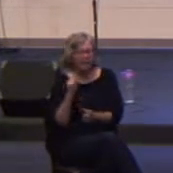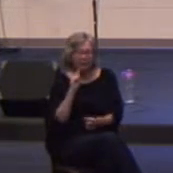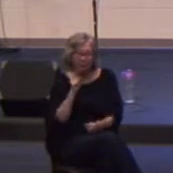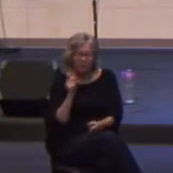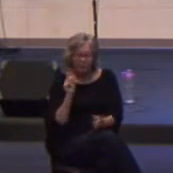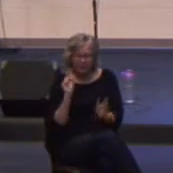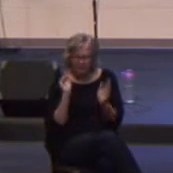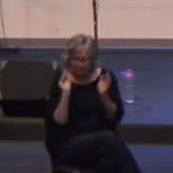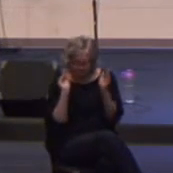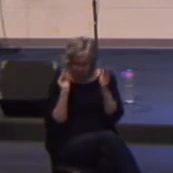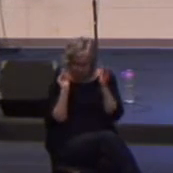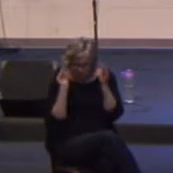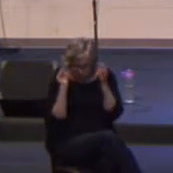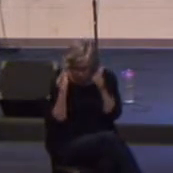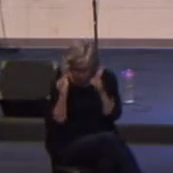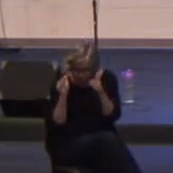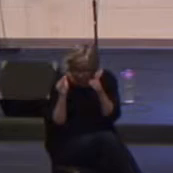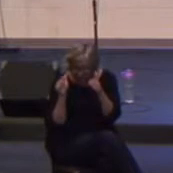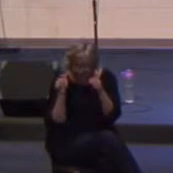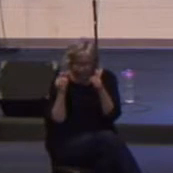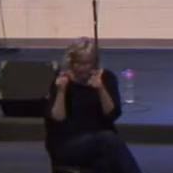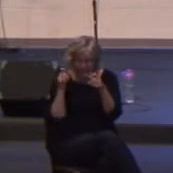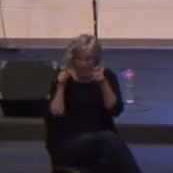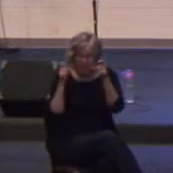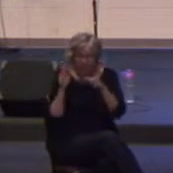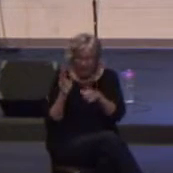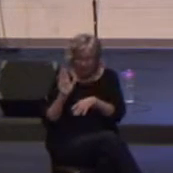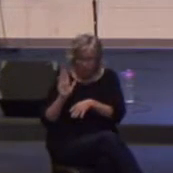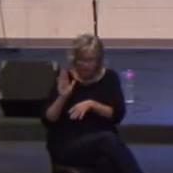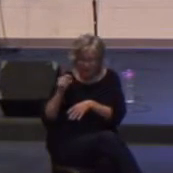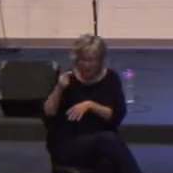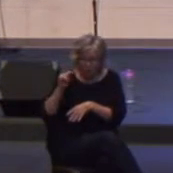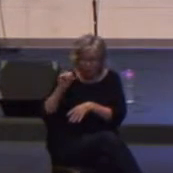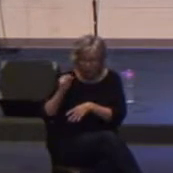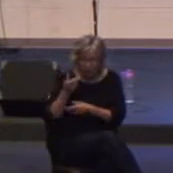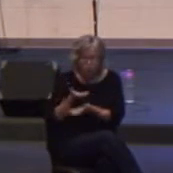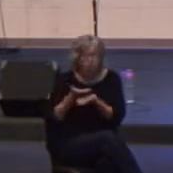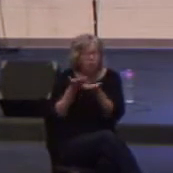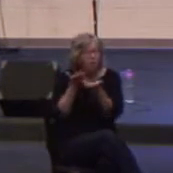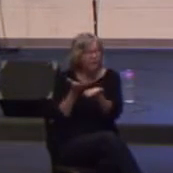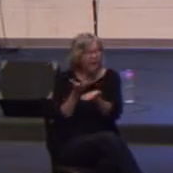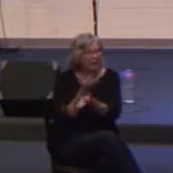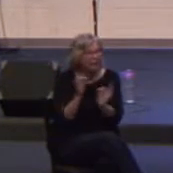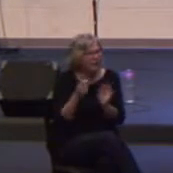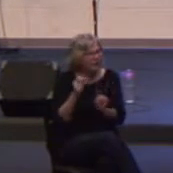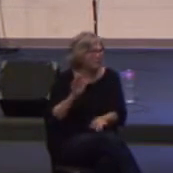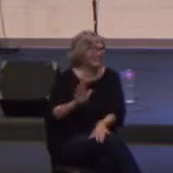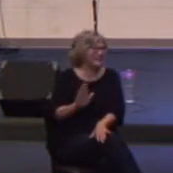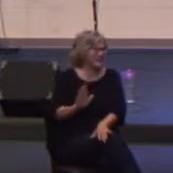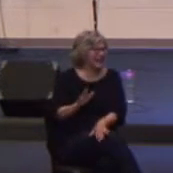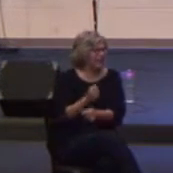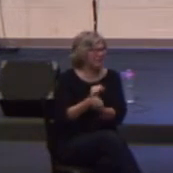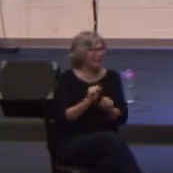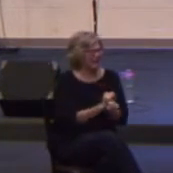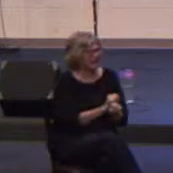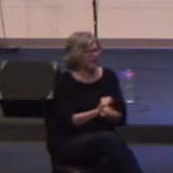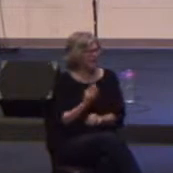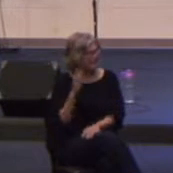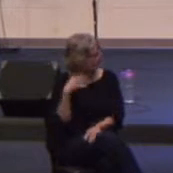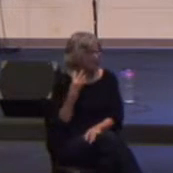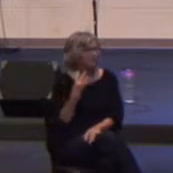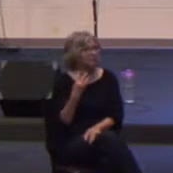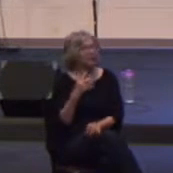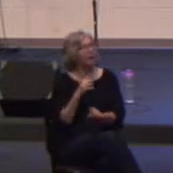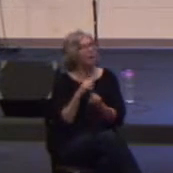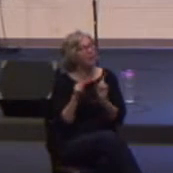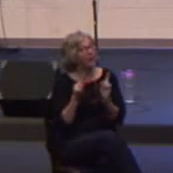to their slave drivers' gods to provide them freedom from their slavery. It's insane, except